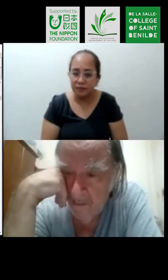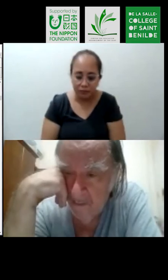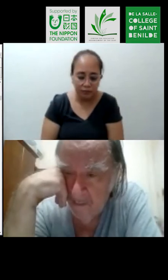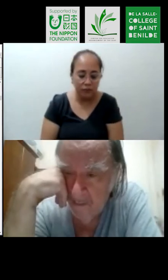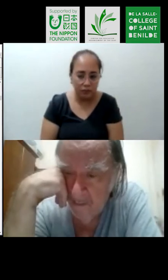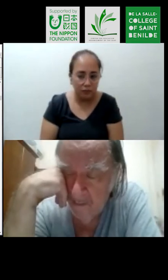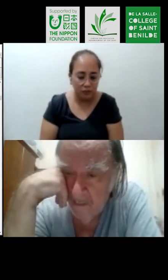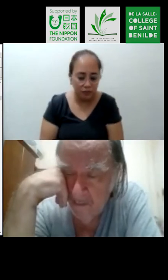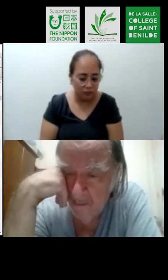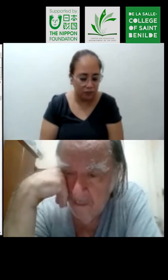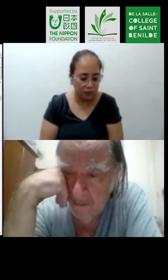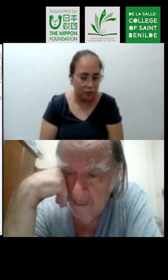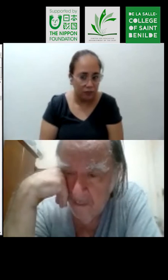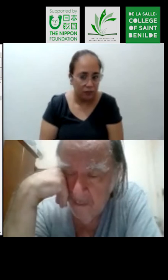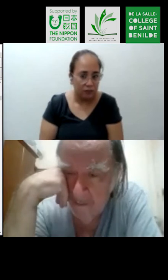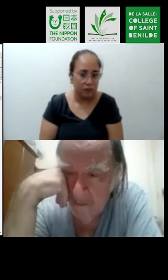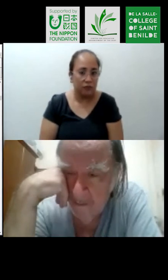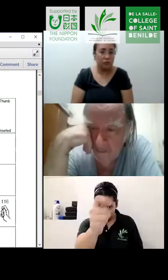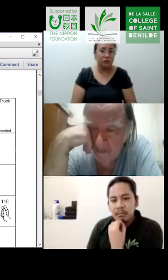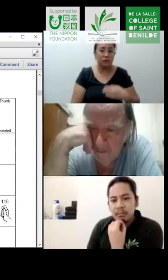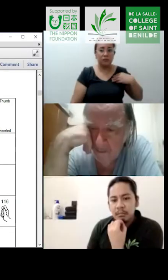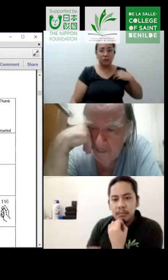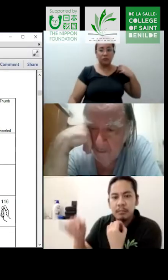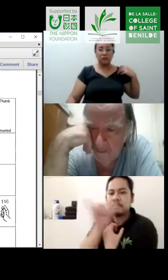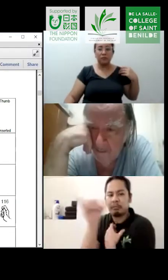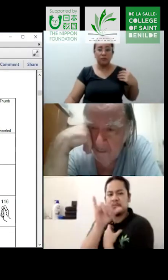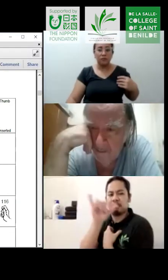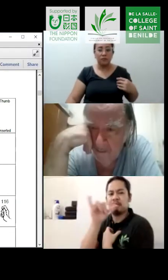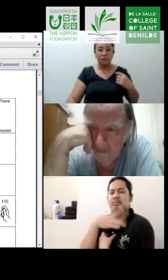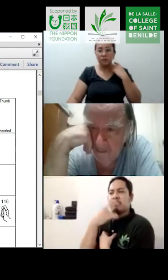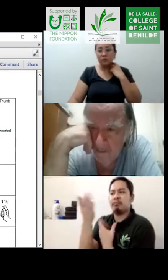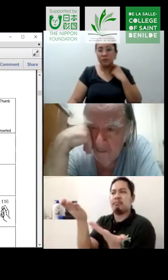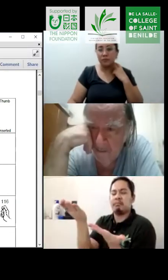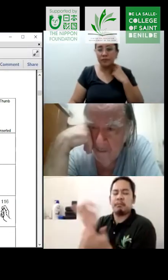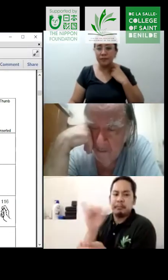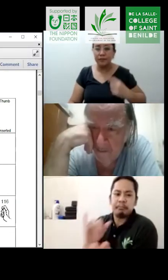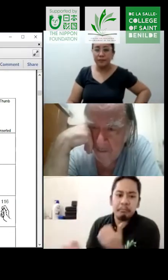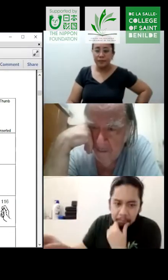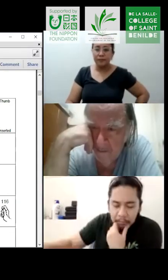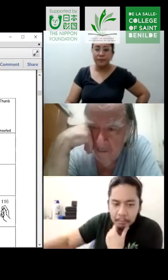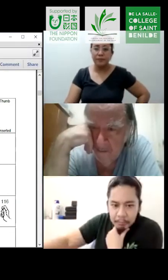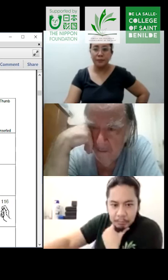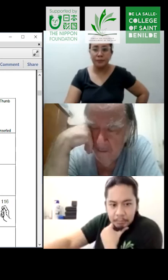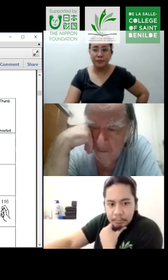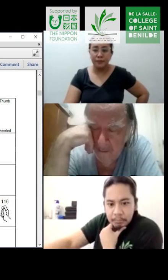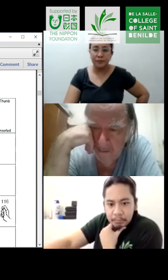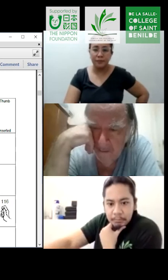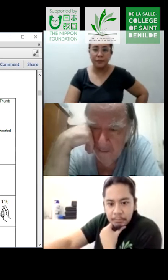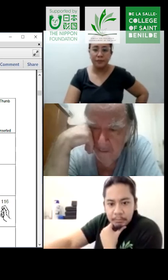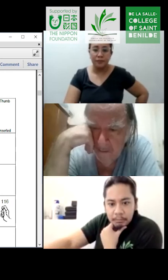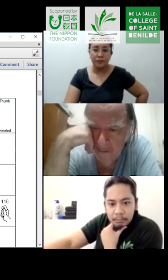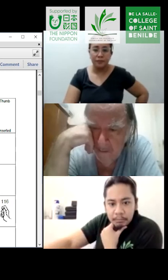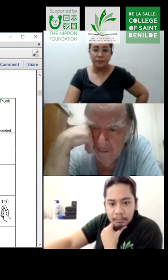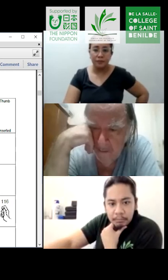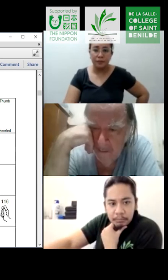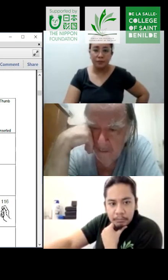Shak is saying, yeah, I like this one. I get what your point is, Dr. Witty. As long as we have this,